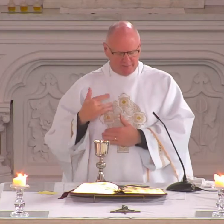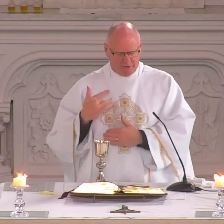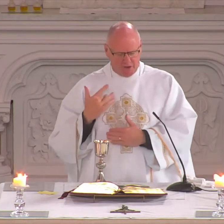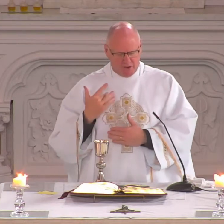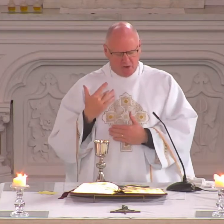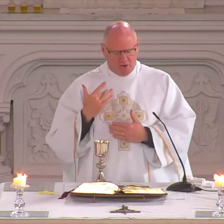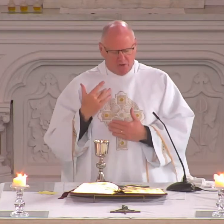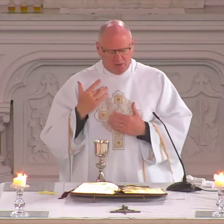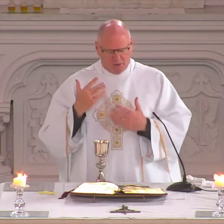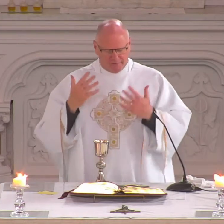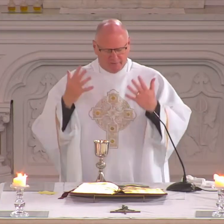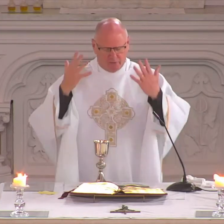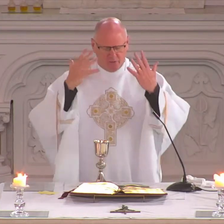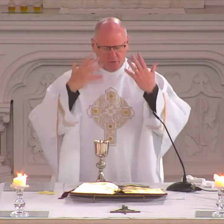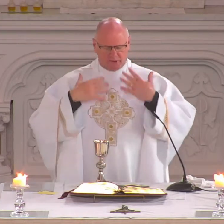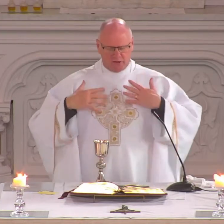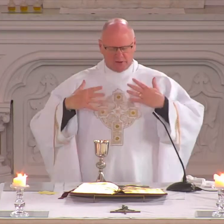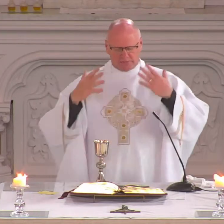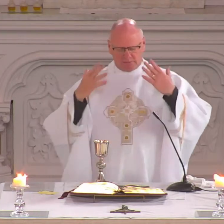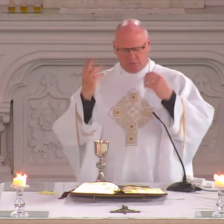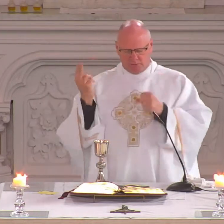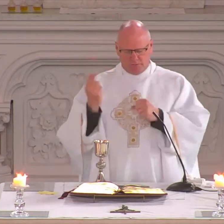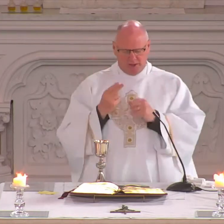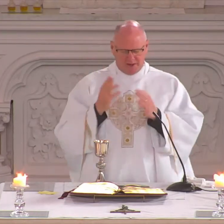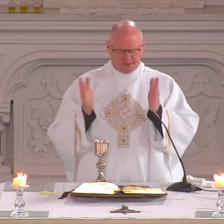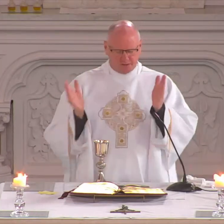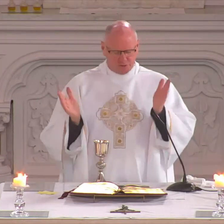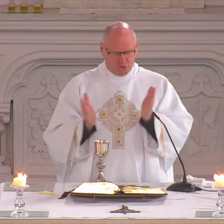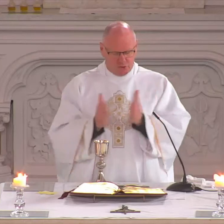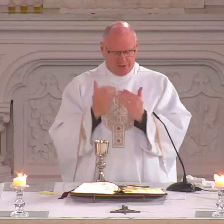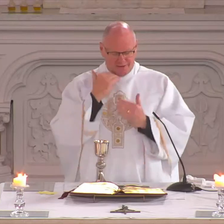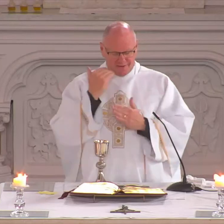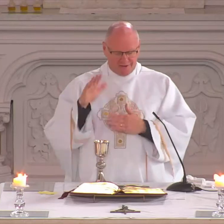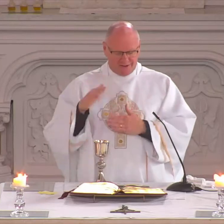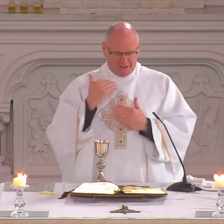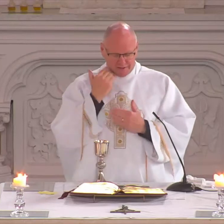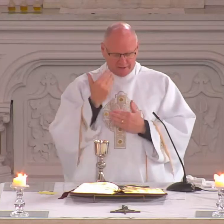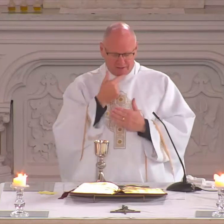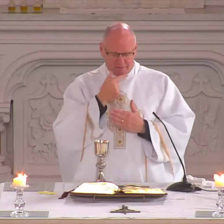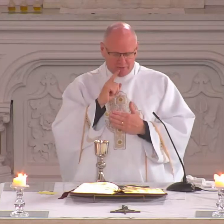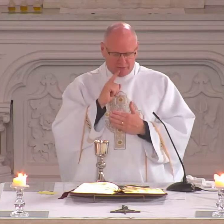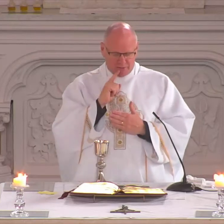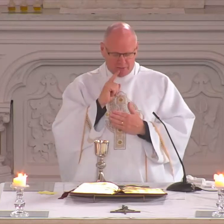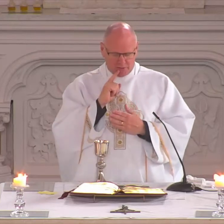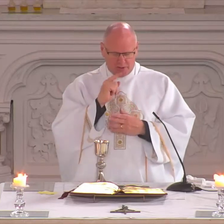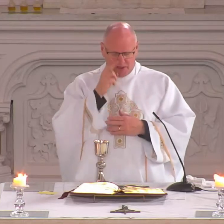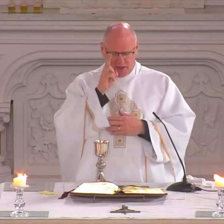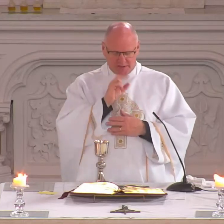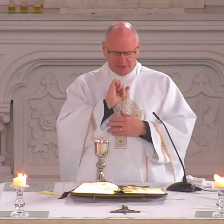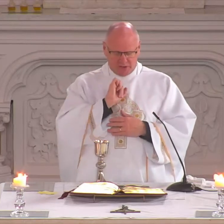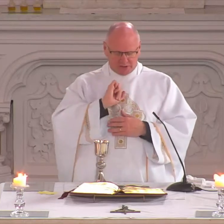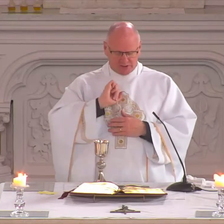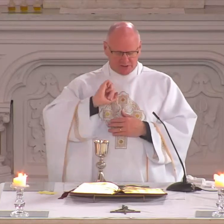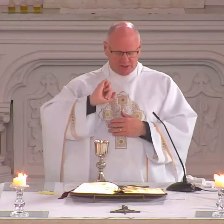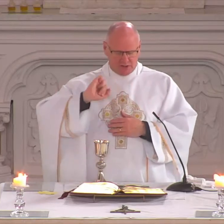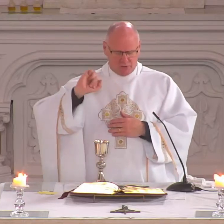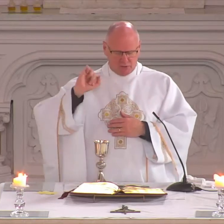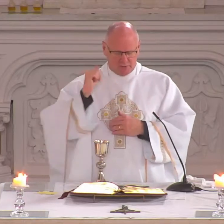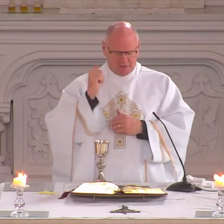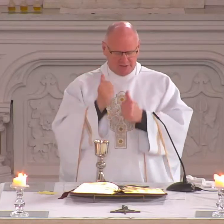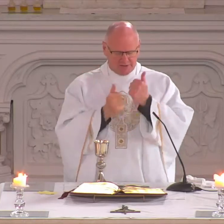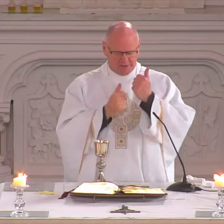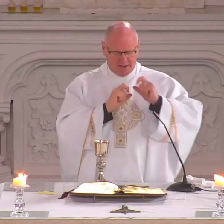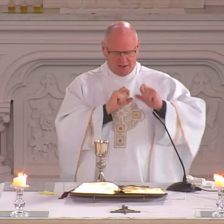life. Therefore, overcome with paschal joy, every land and every people exalts in